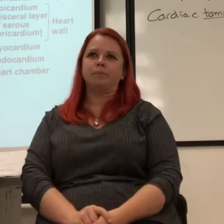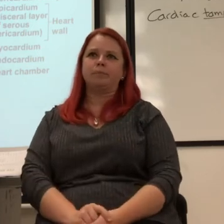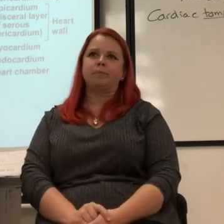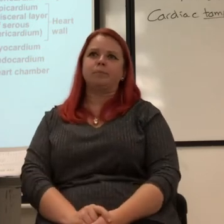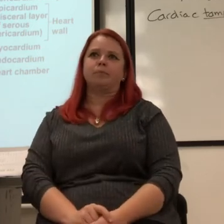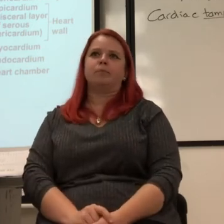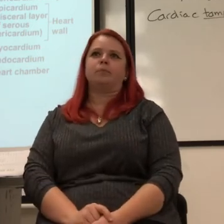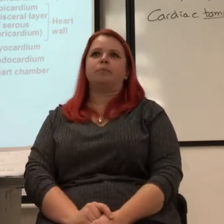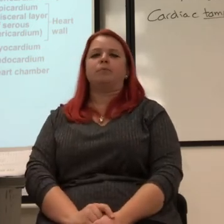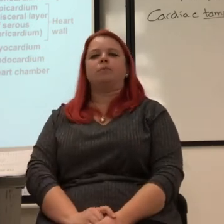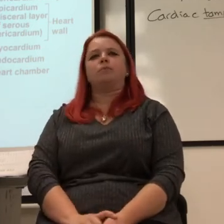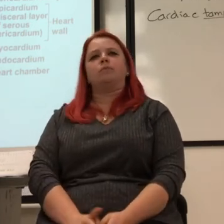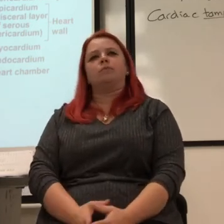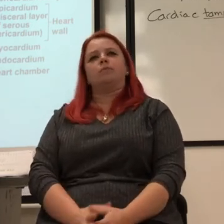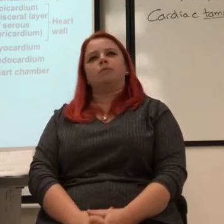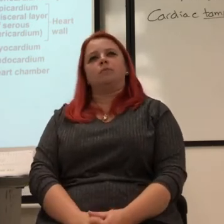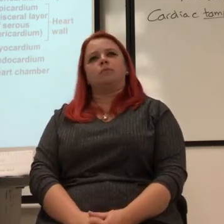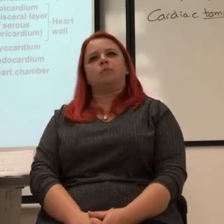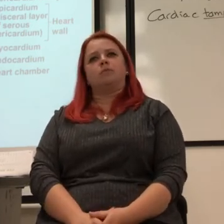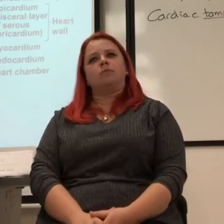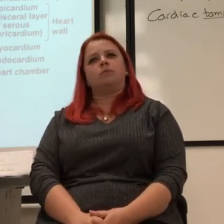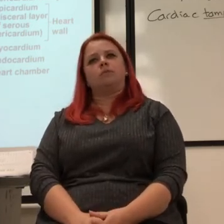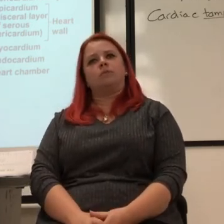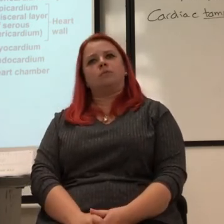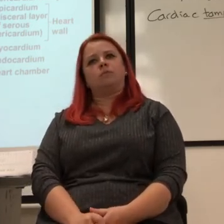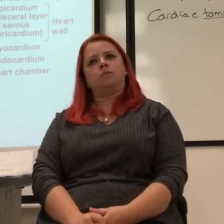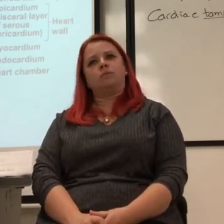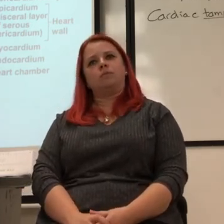Yes, bleed into the